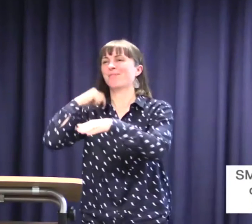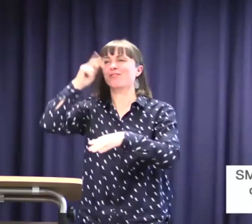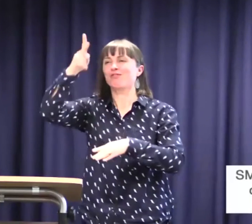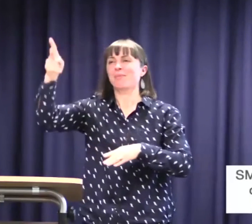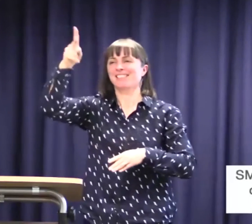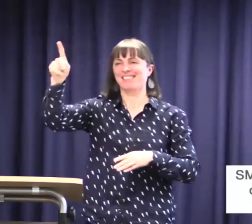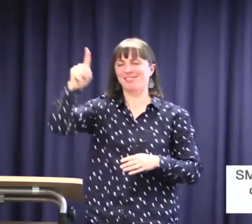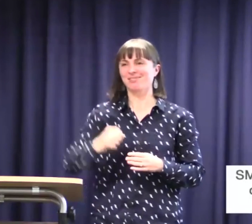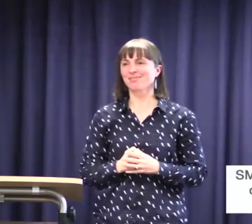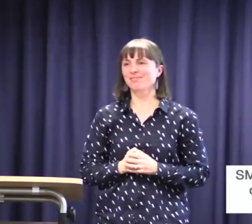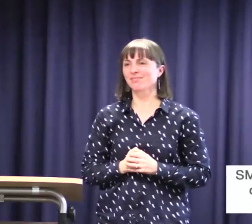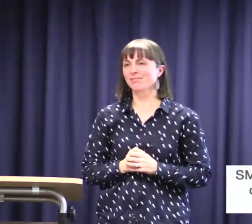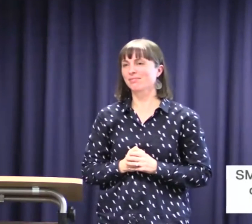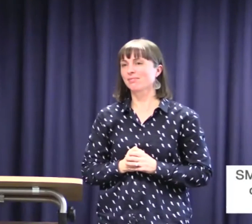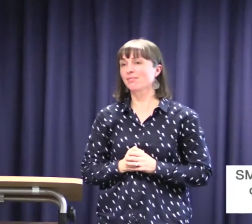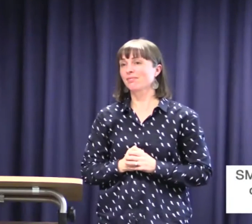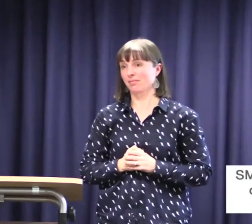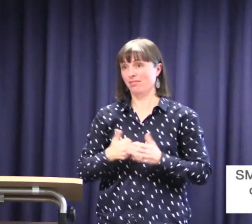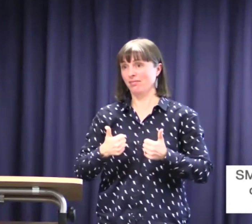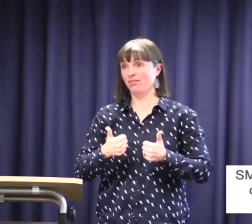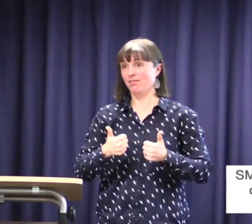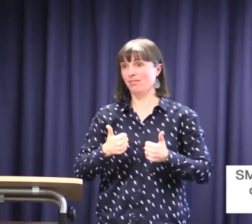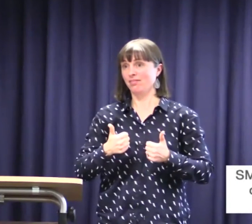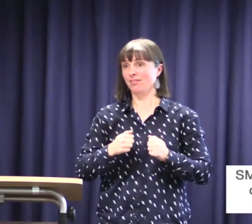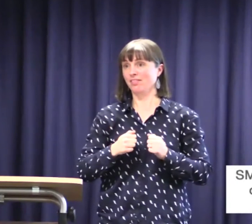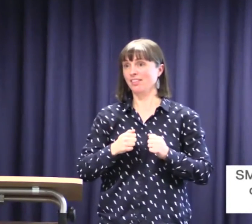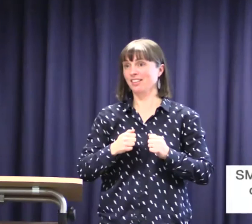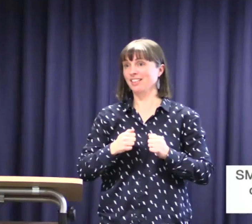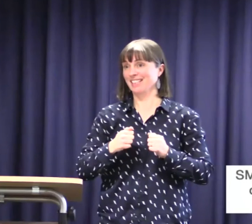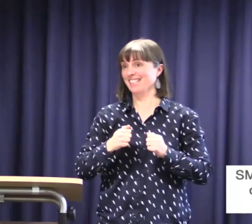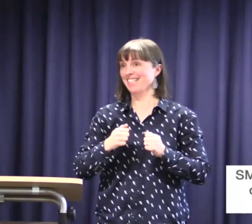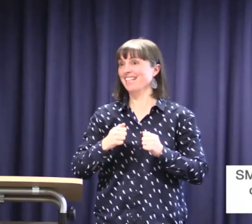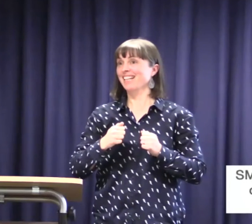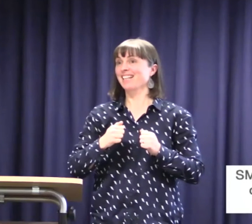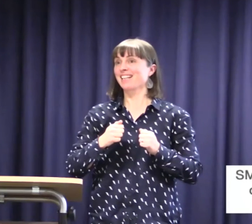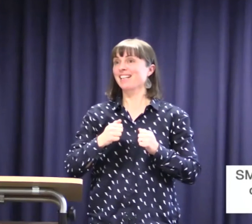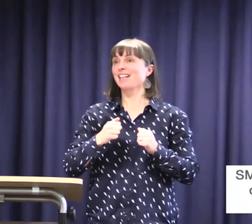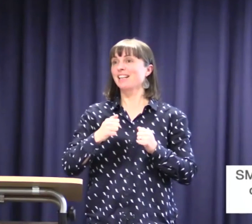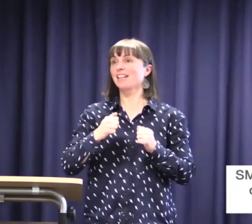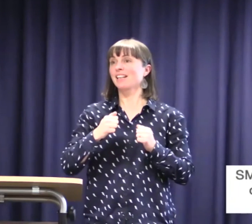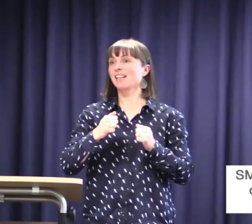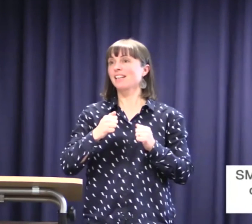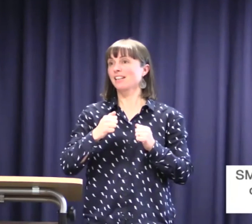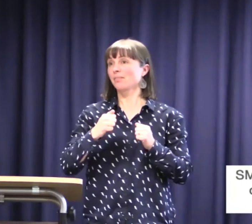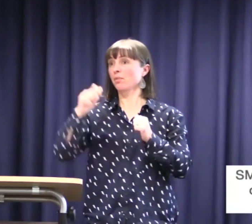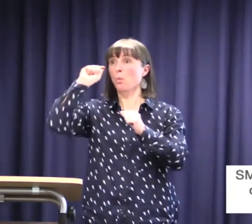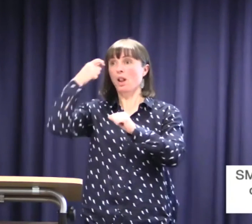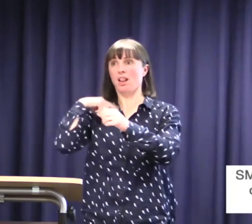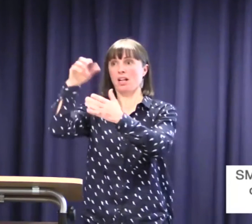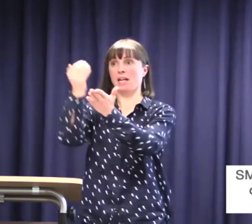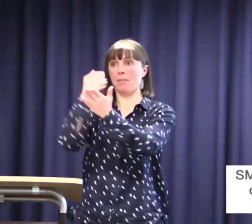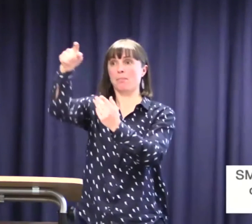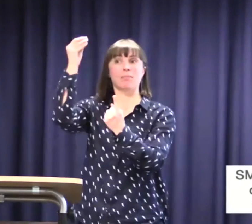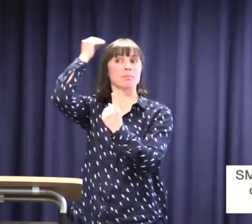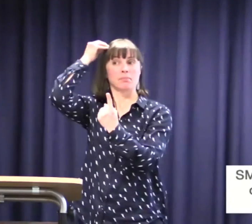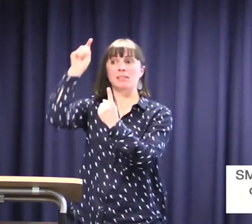We will have time for questions from the floor, so you will have the opportunity later. We're taking some questions